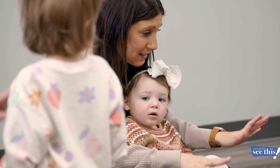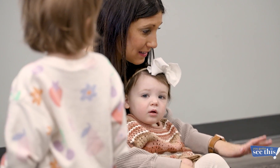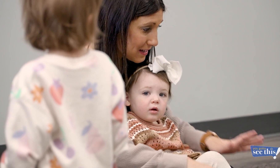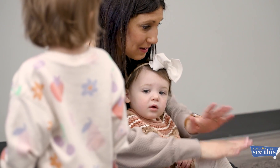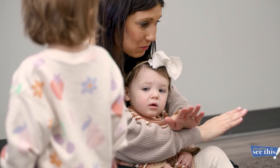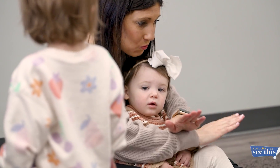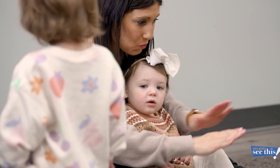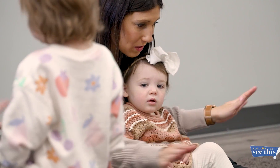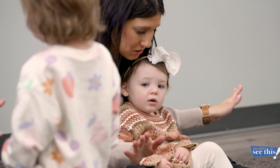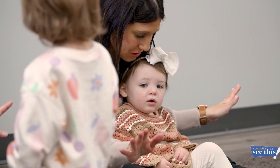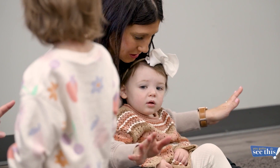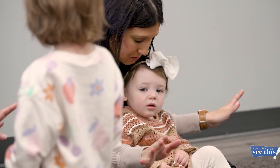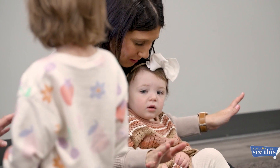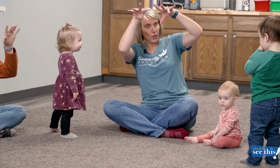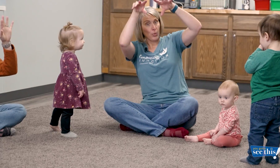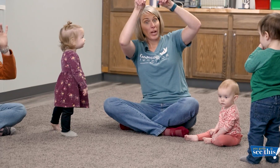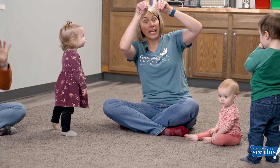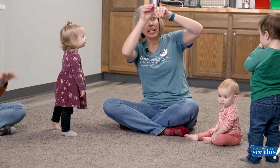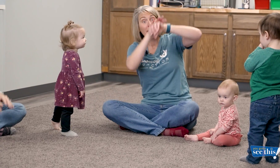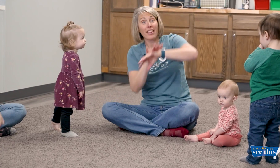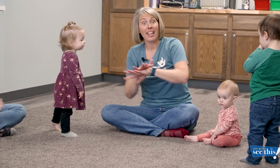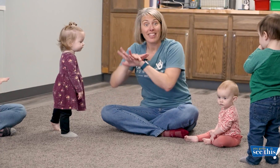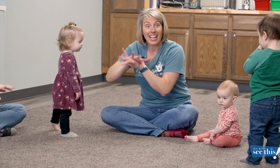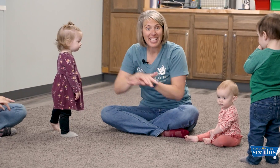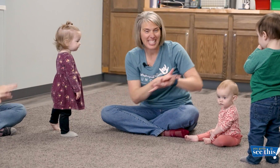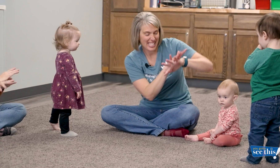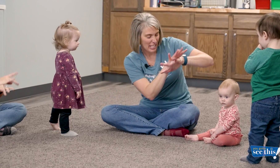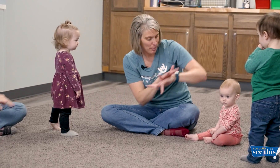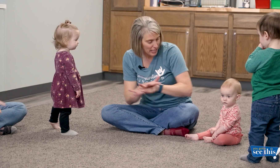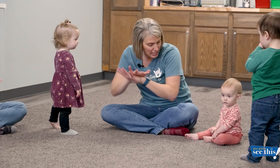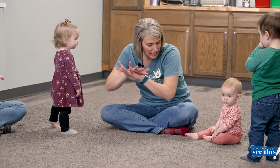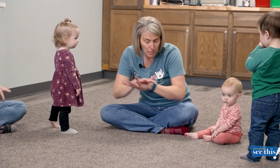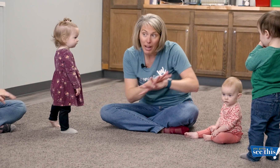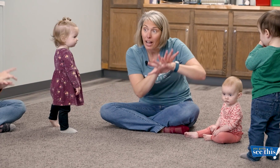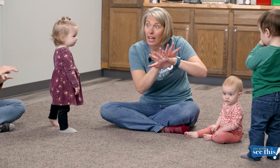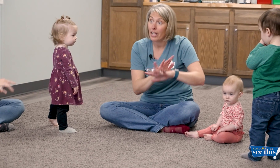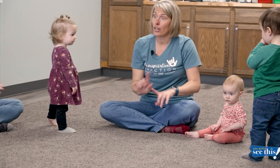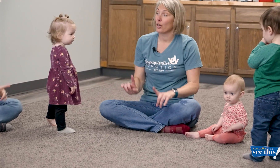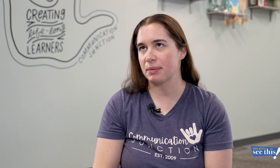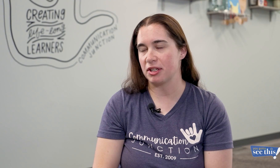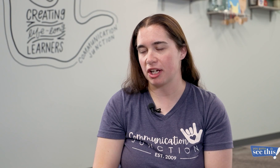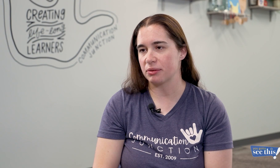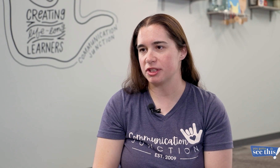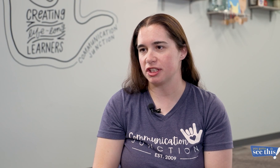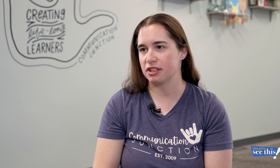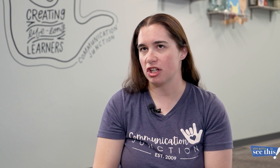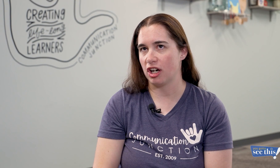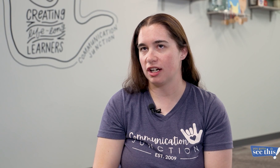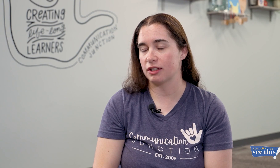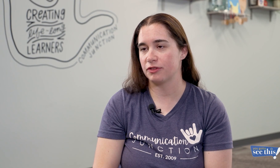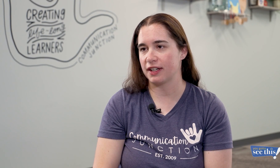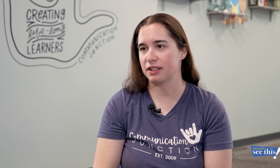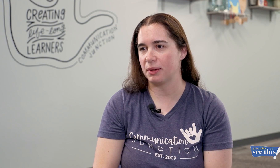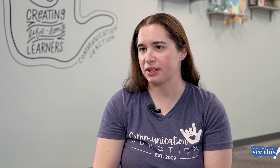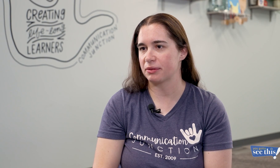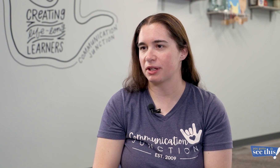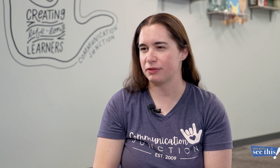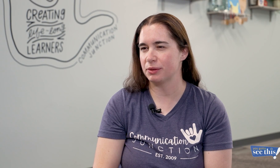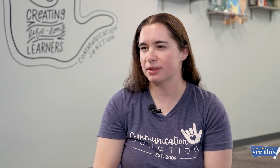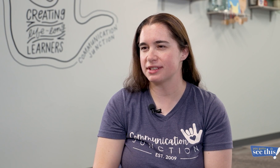of telling me what's going on, and then the frustration is lessened. And even with my daughter, when she could talk fairly well, there were a few words I